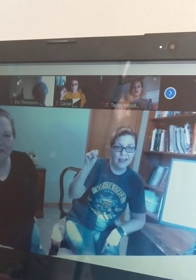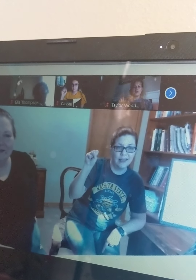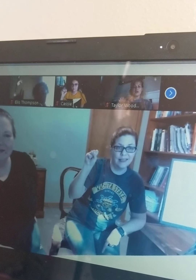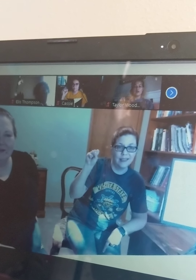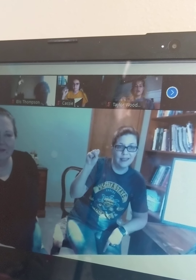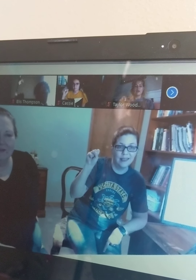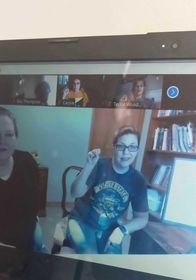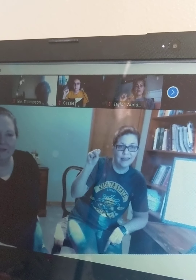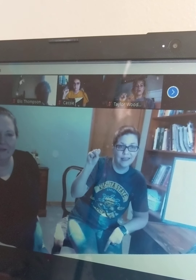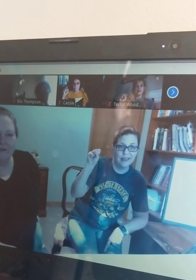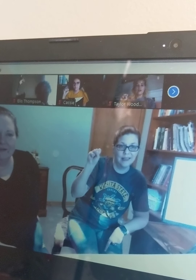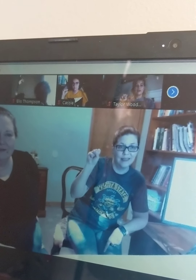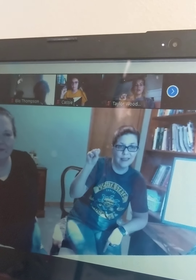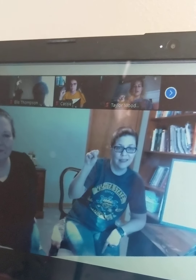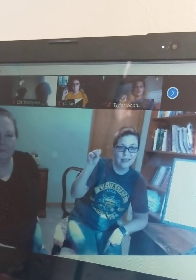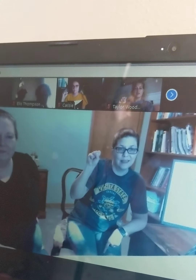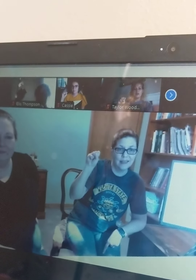R, S,